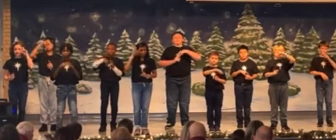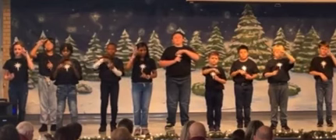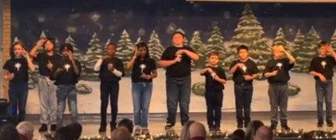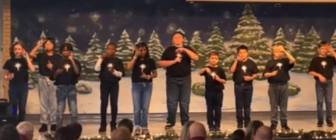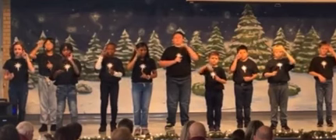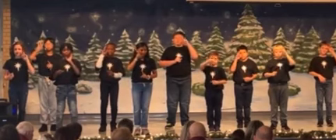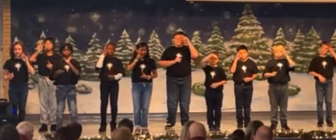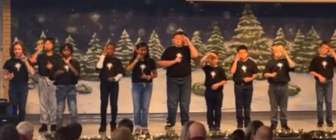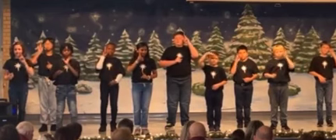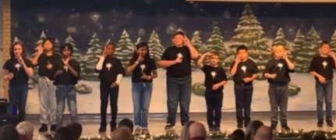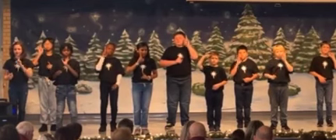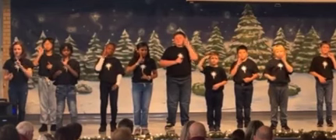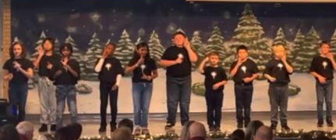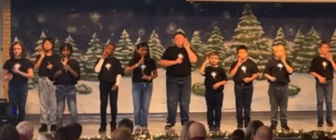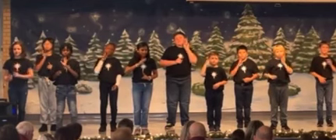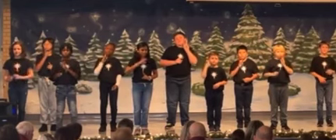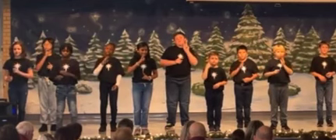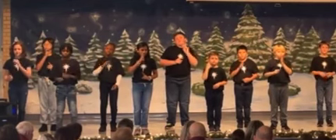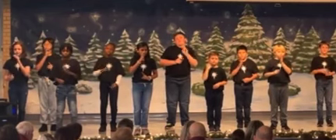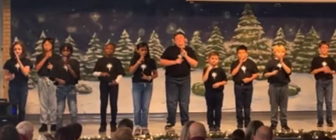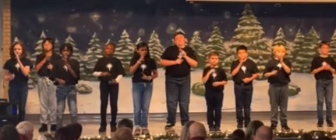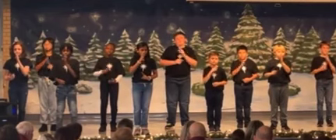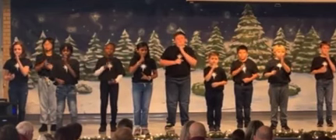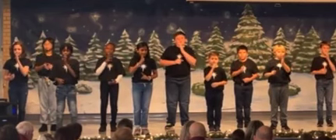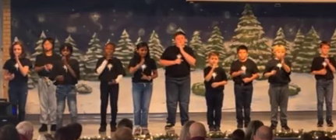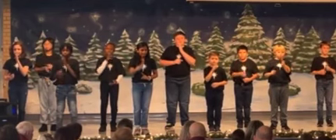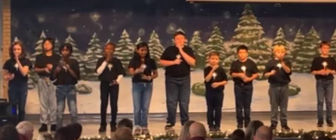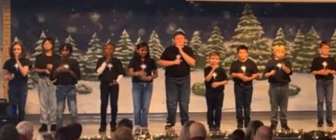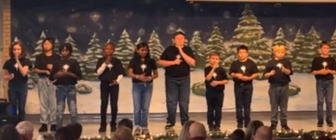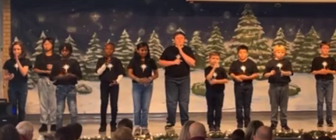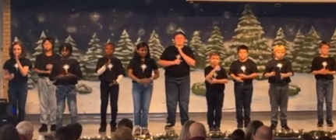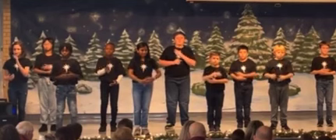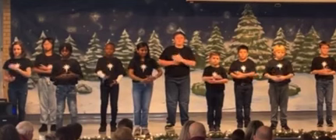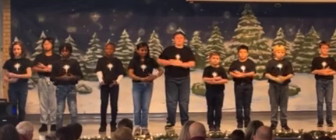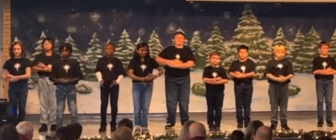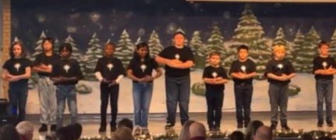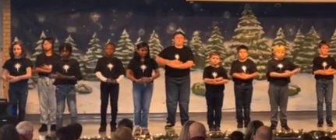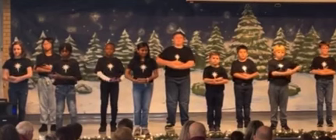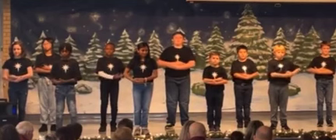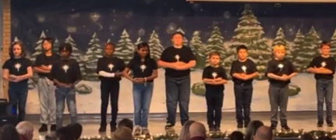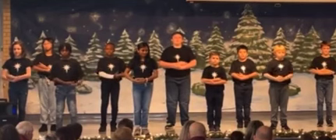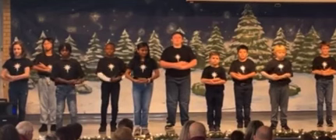virgin, mother and child,